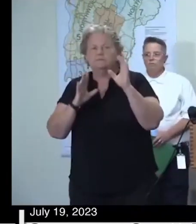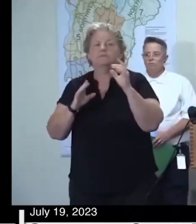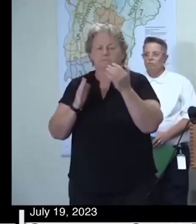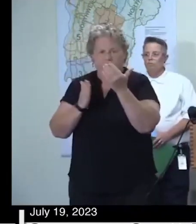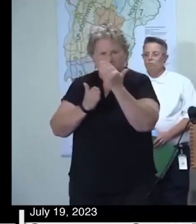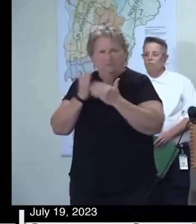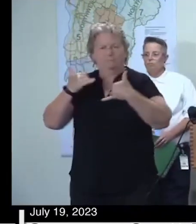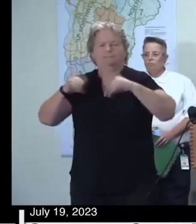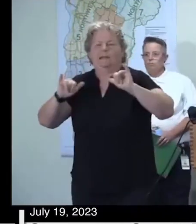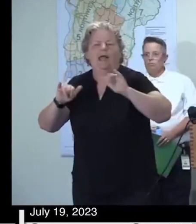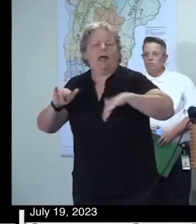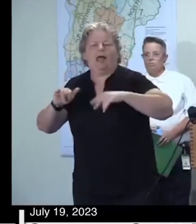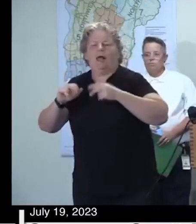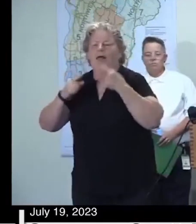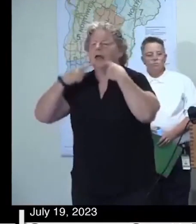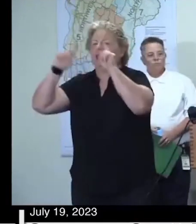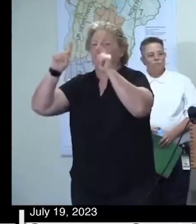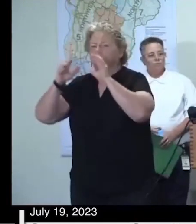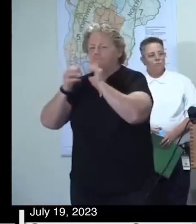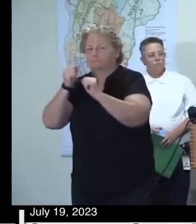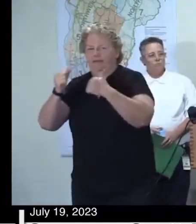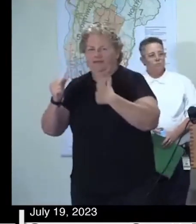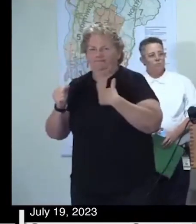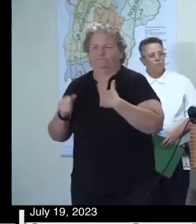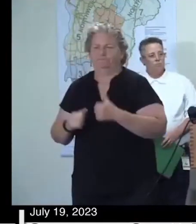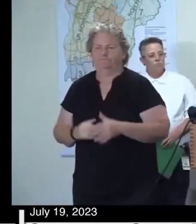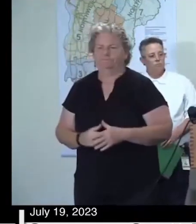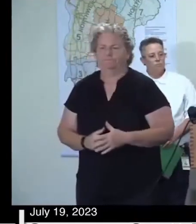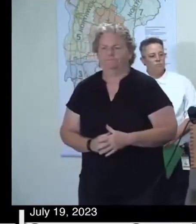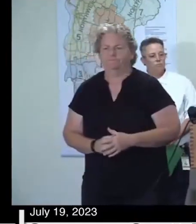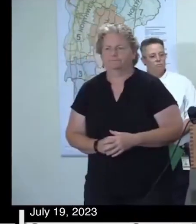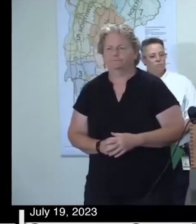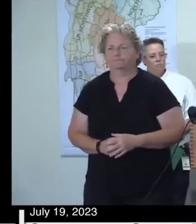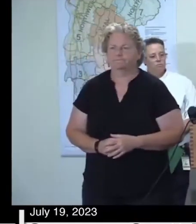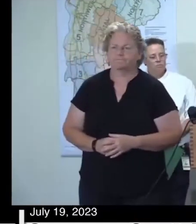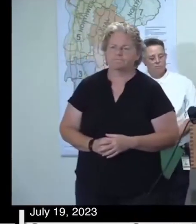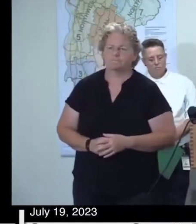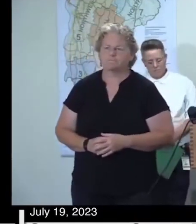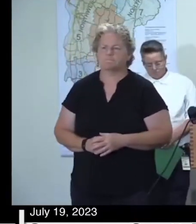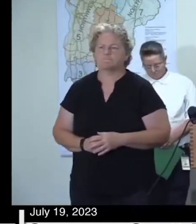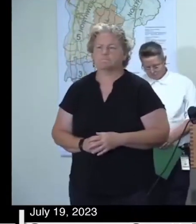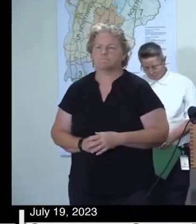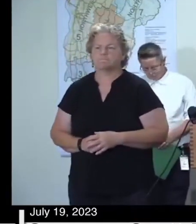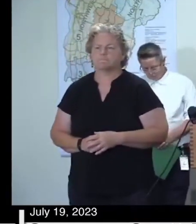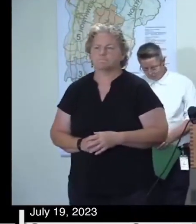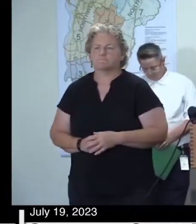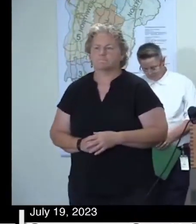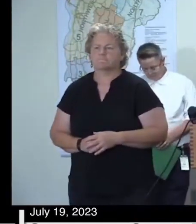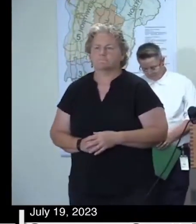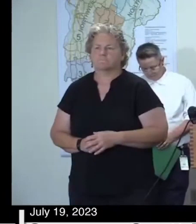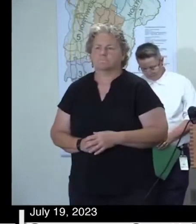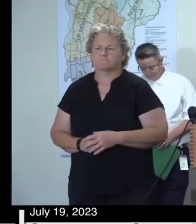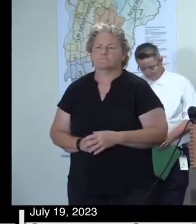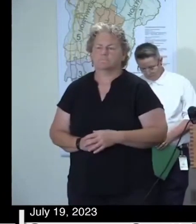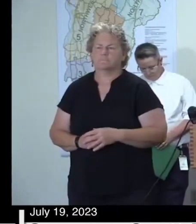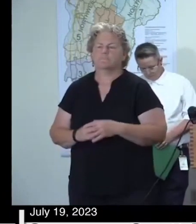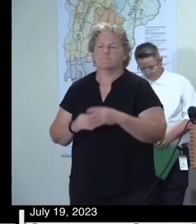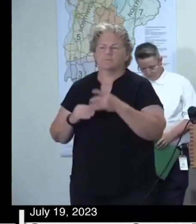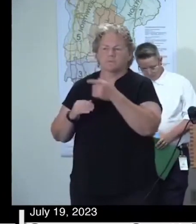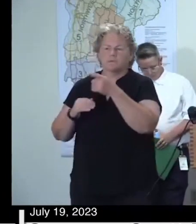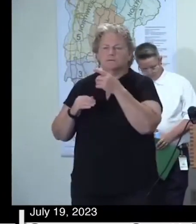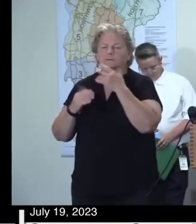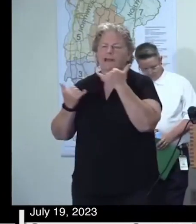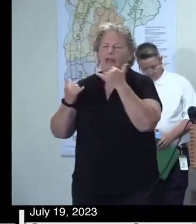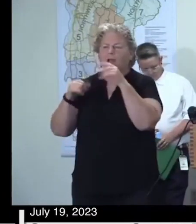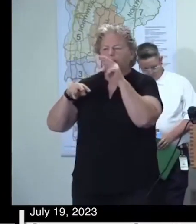As of last night, we approved over $700,000 for support for individuals and households. for